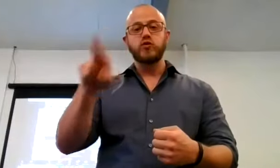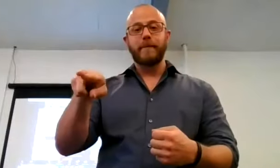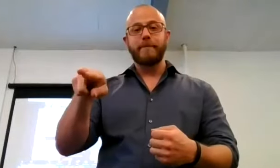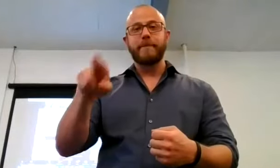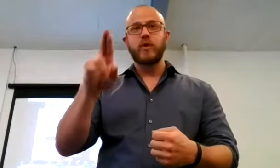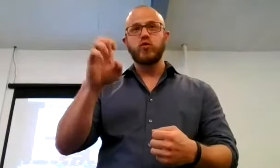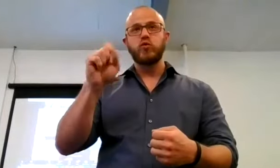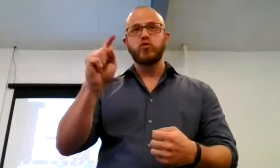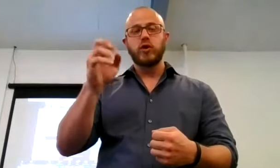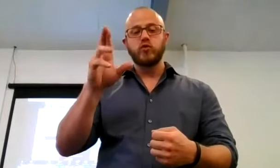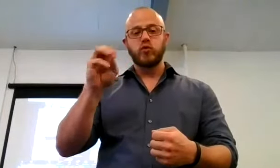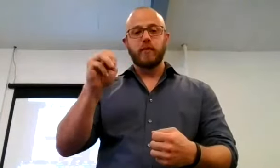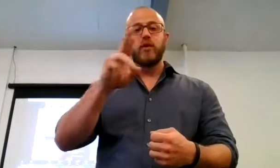for restroom,